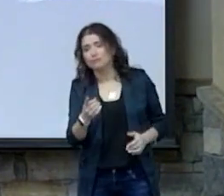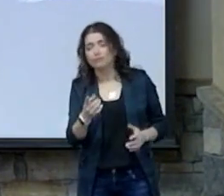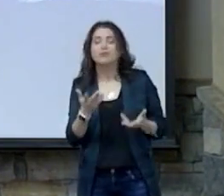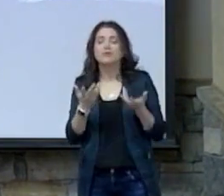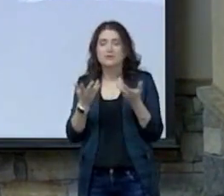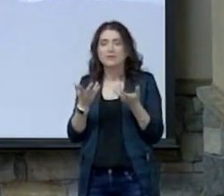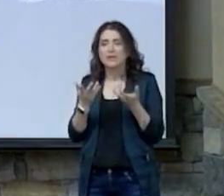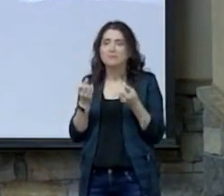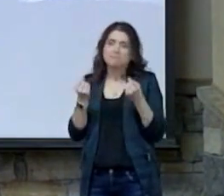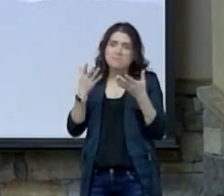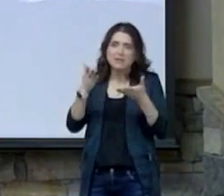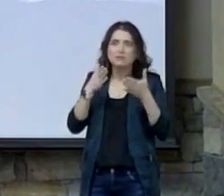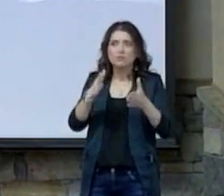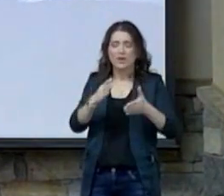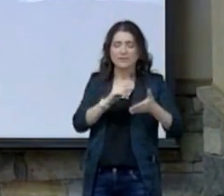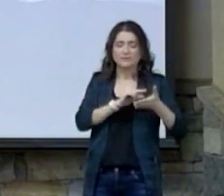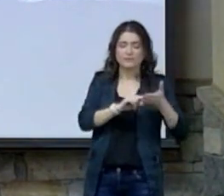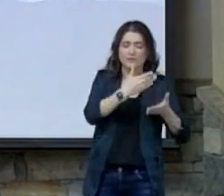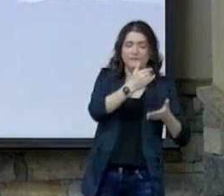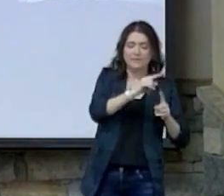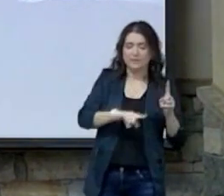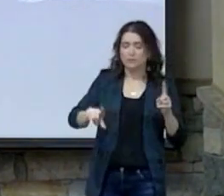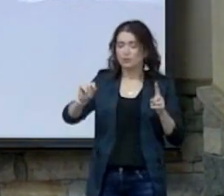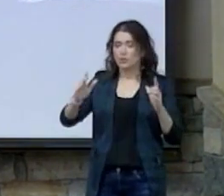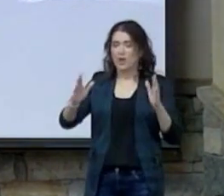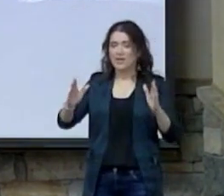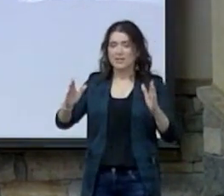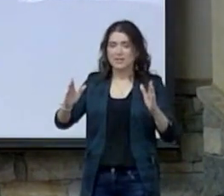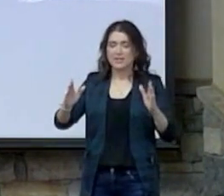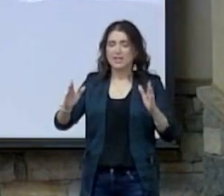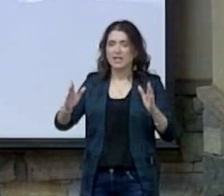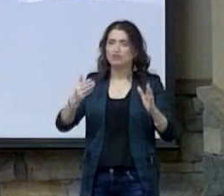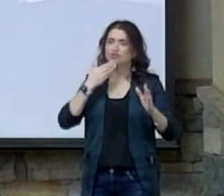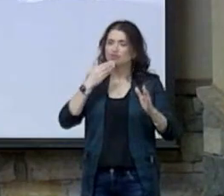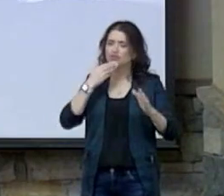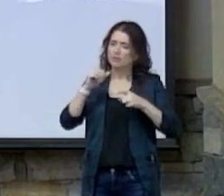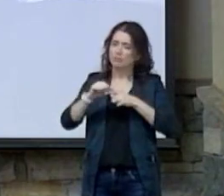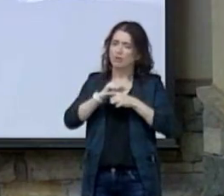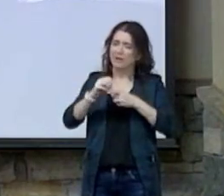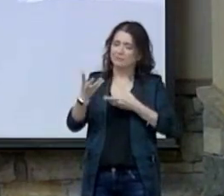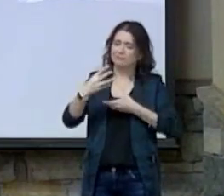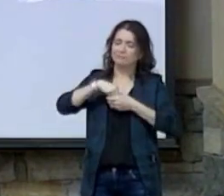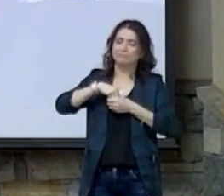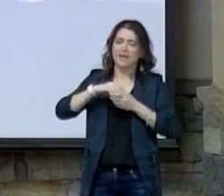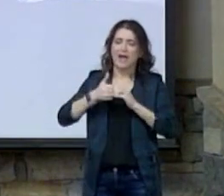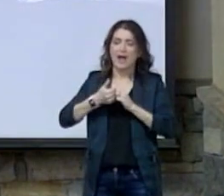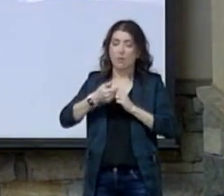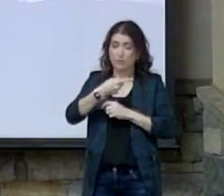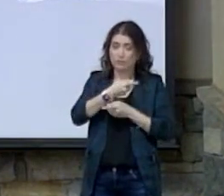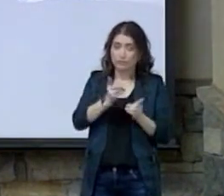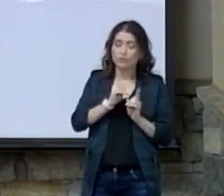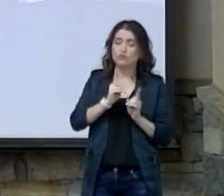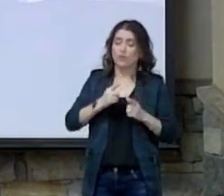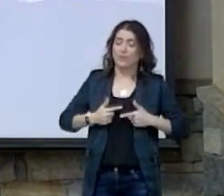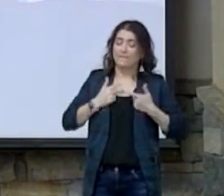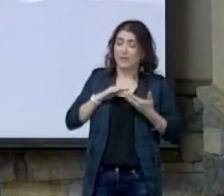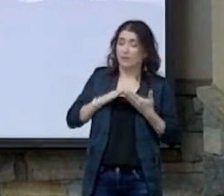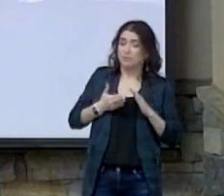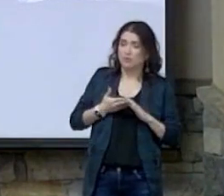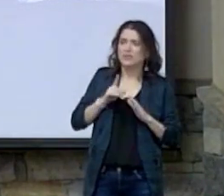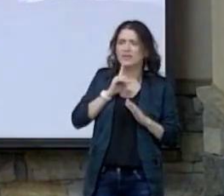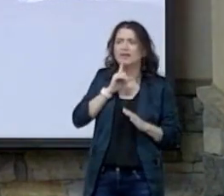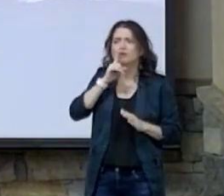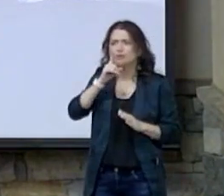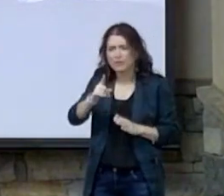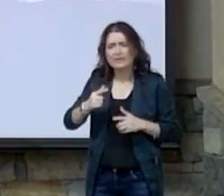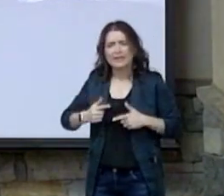verses 15 through 20 are kind of a practical application of how those that live in community can actually